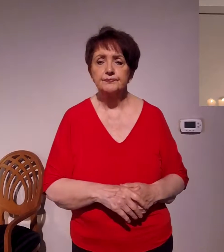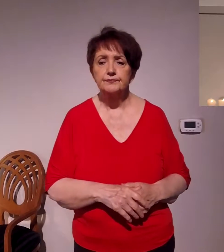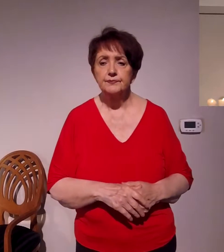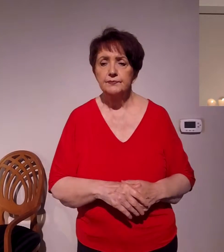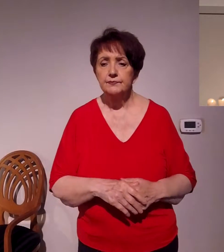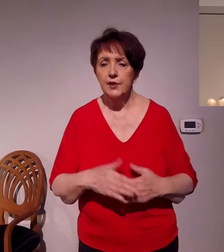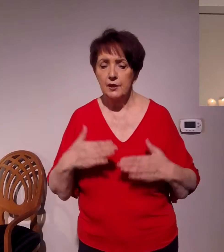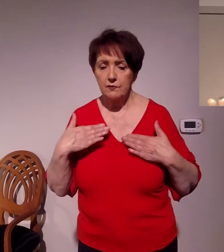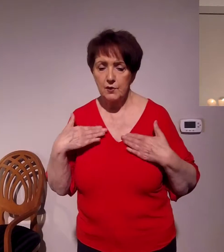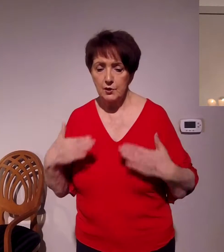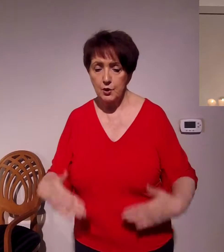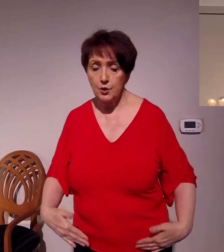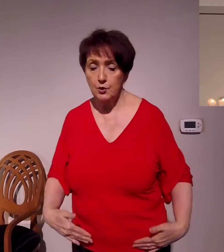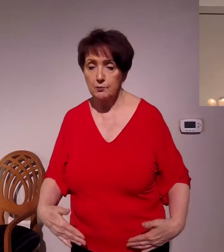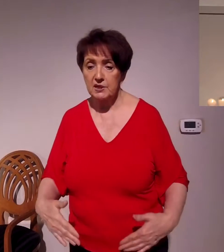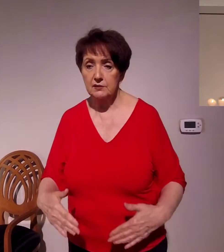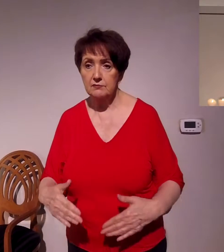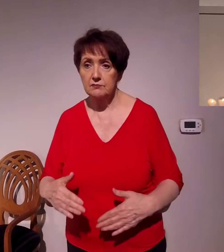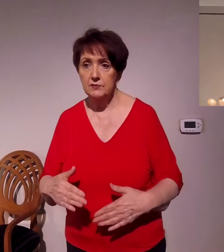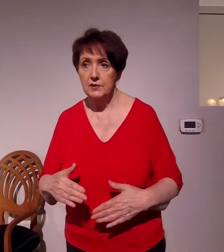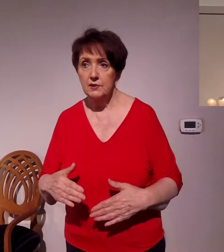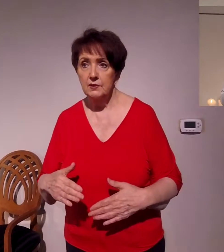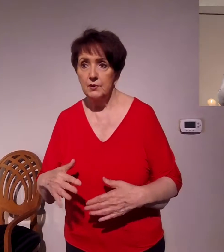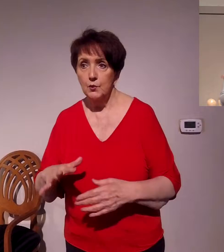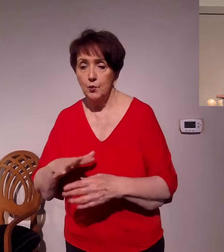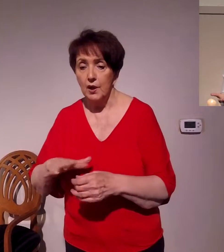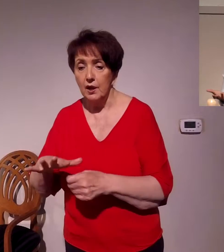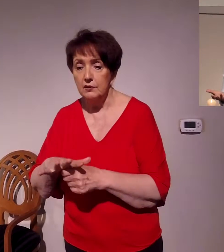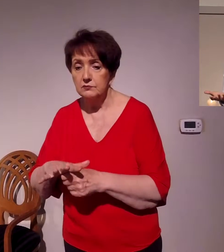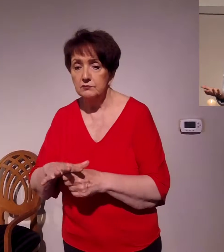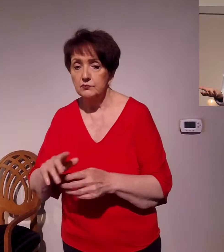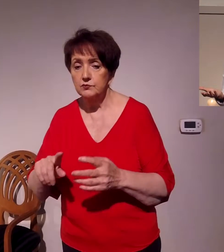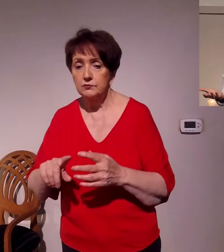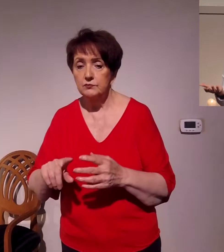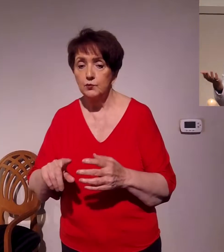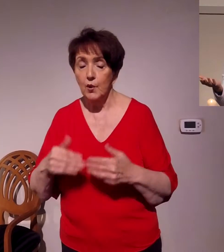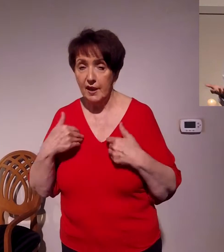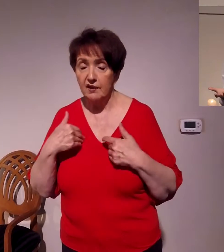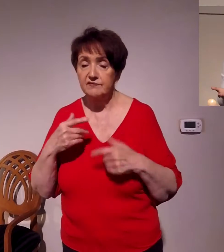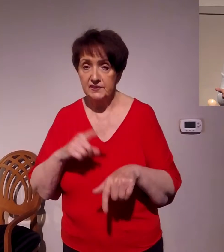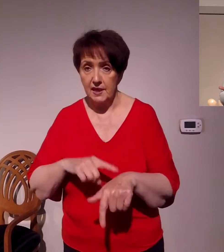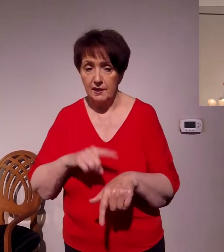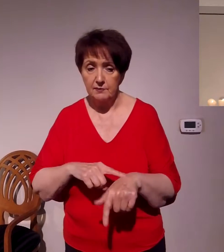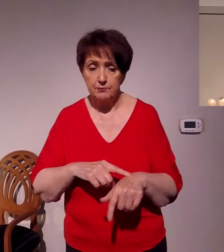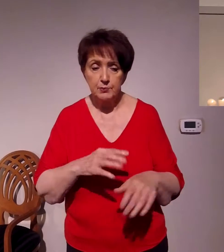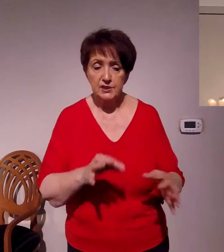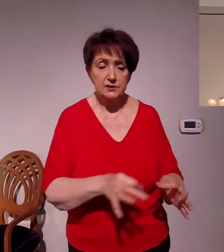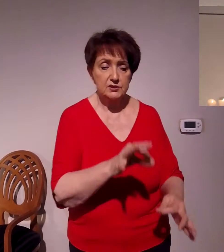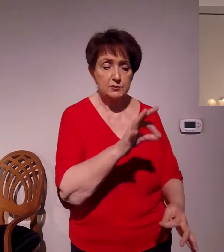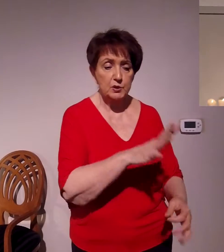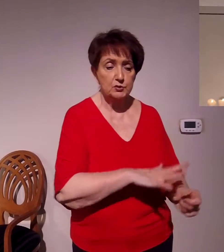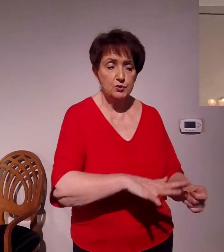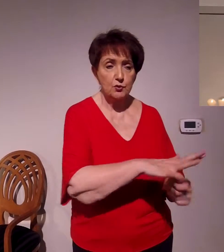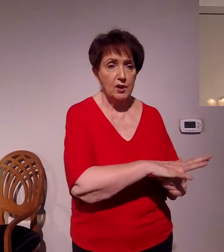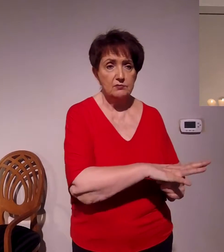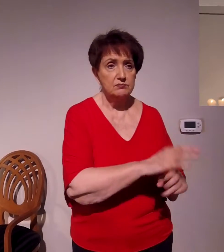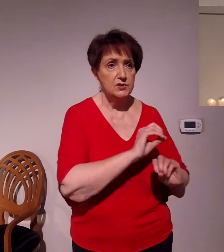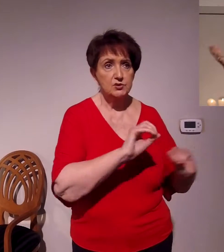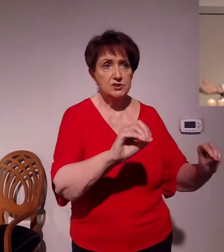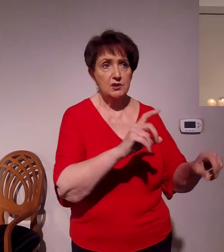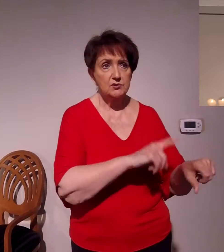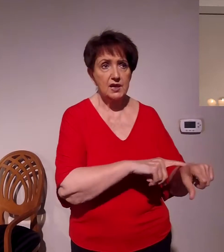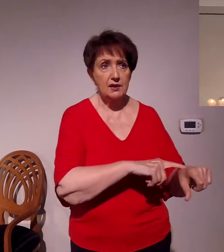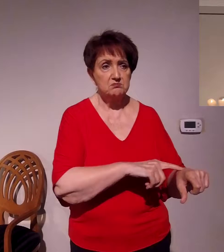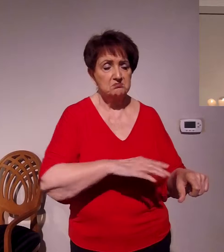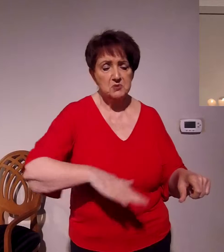realm, we start putting time on this stuff. But in the spiritual realm, there is none. So it doesn't matter. There's no late, there's